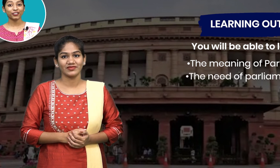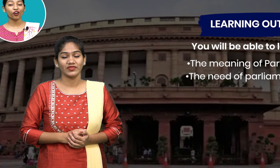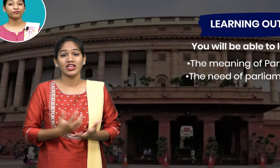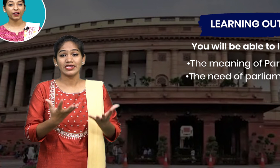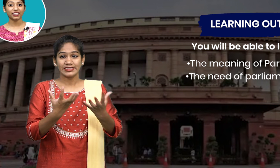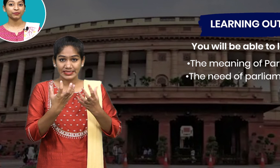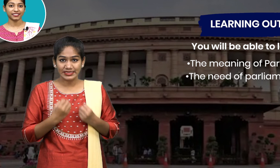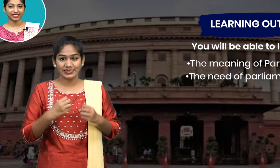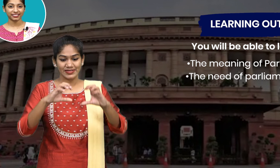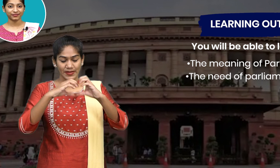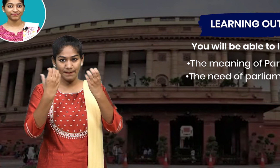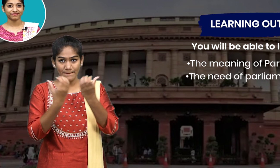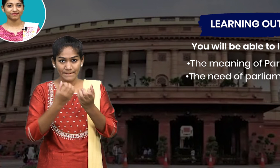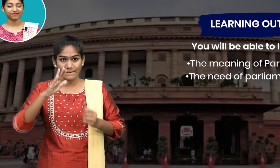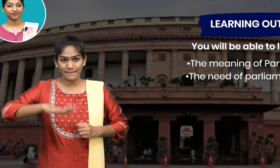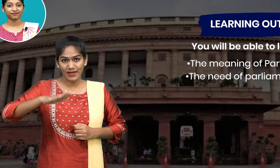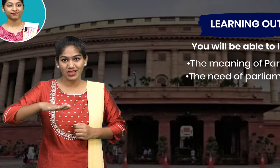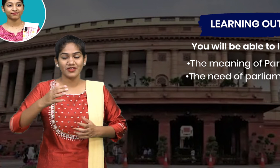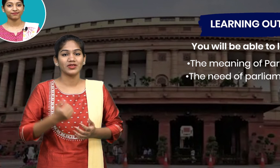the need of Parliament.